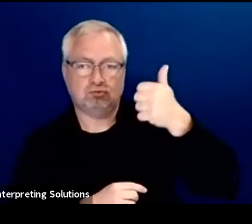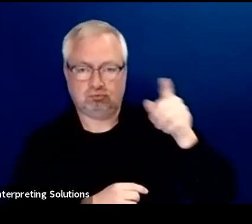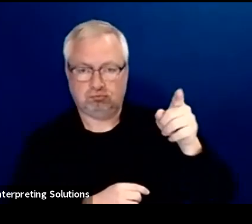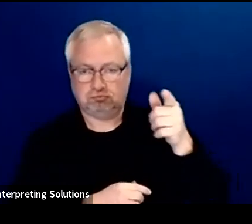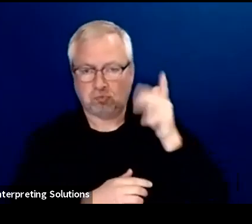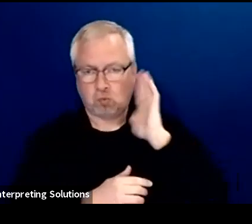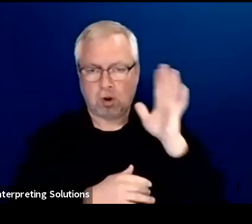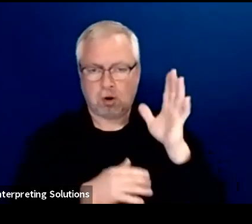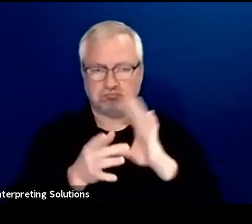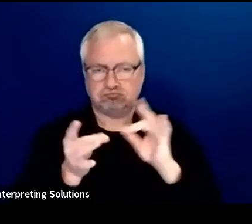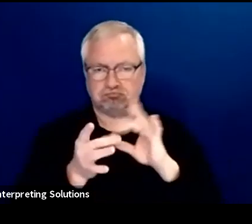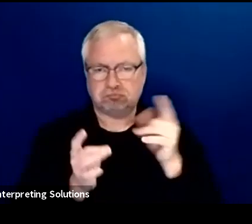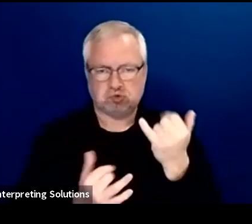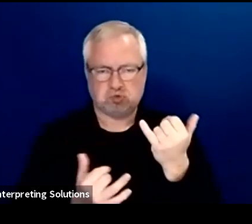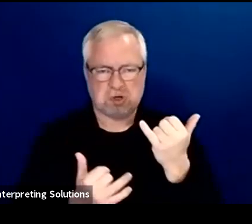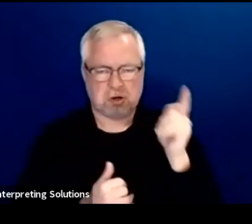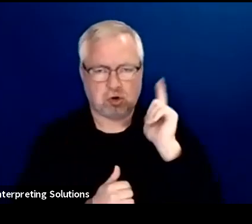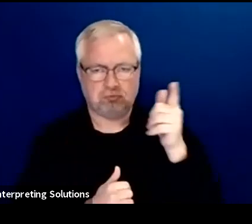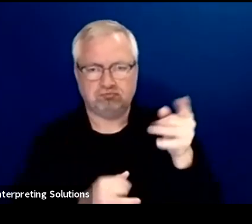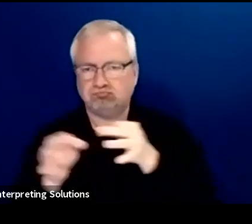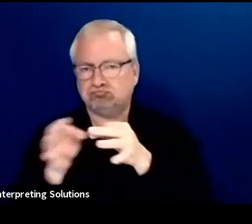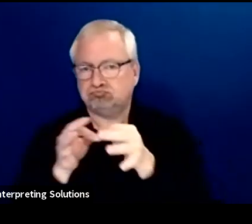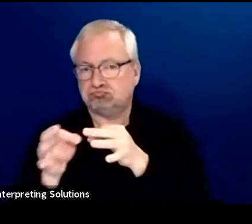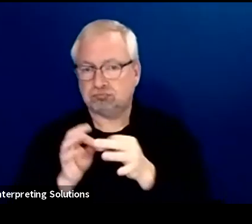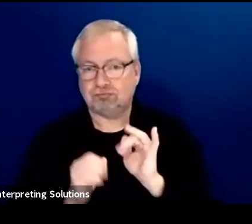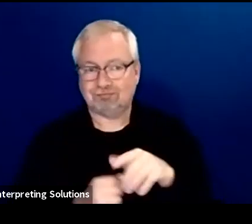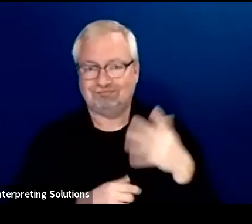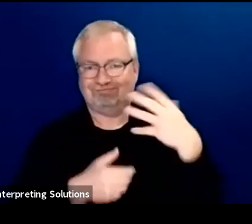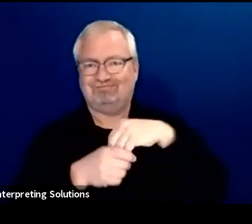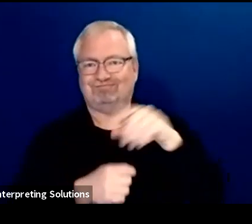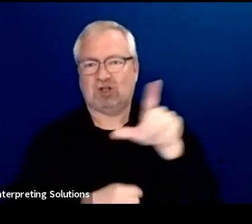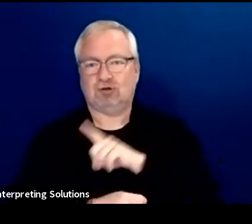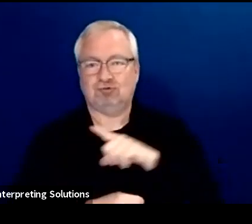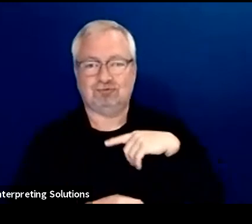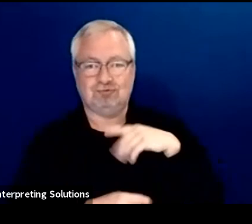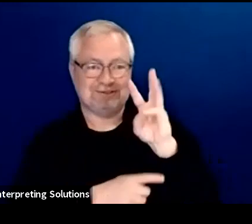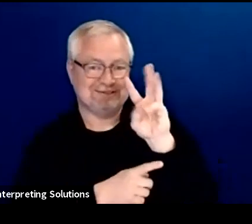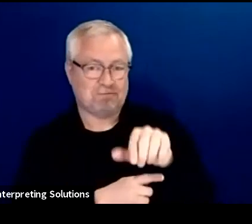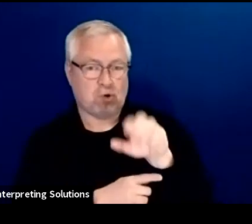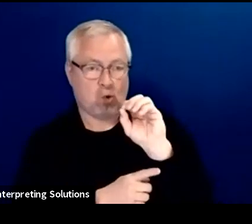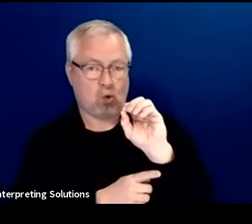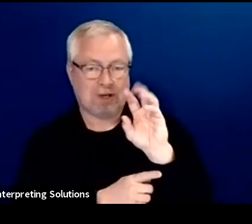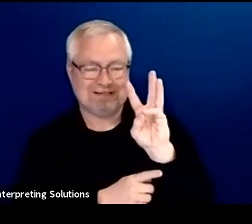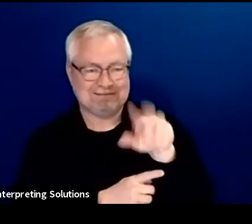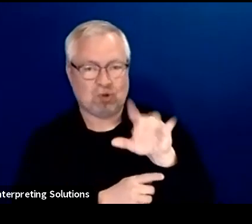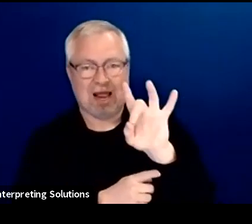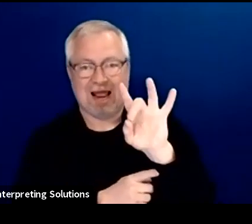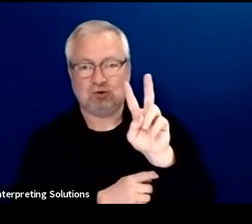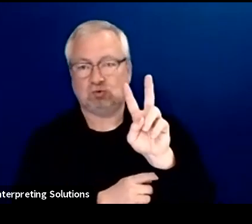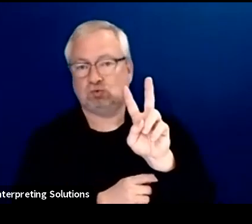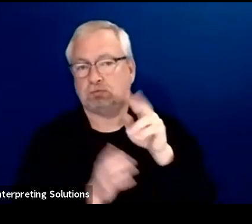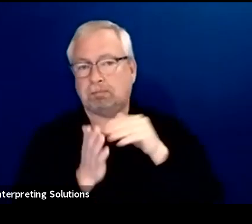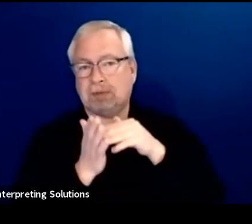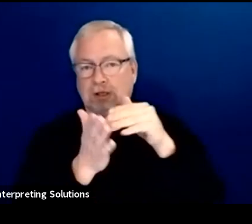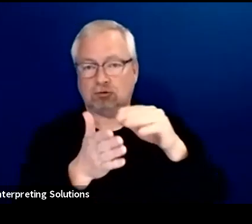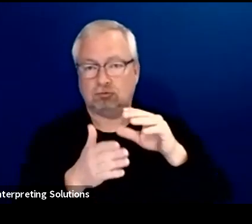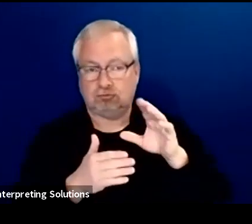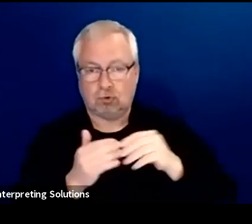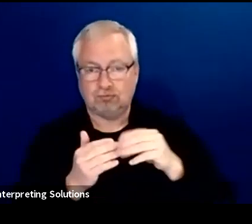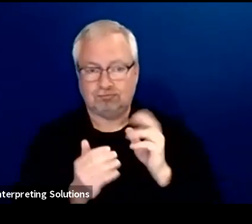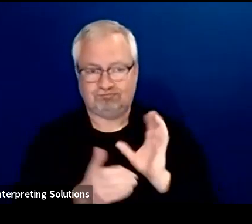legislature partnership to get $6.2 million. So veterans who raised their hand, served our nation, and are now experiencing